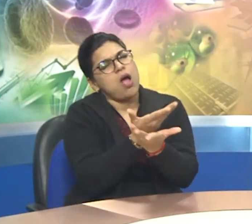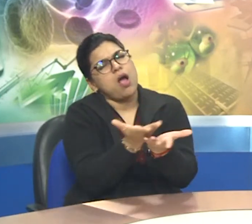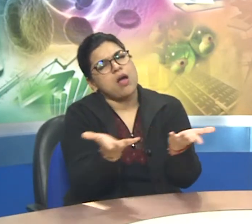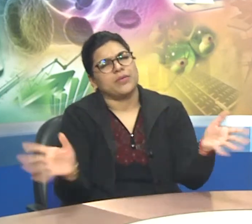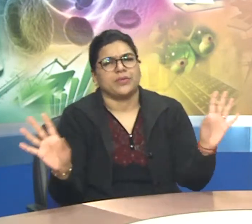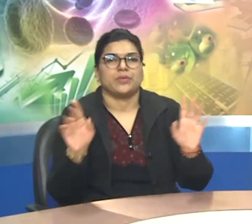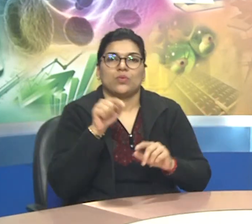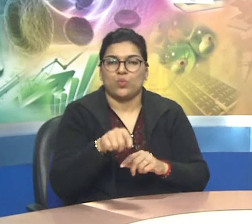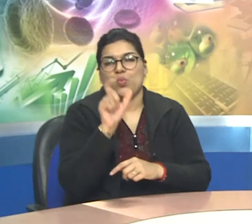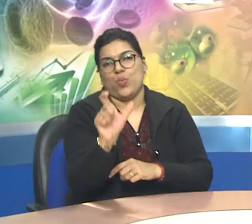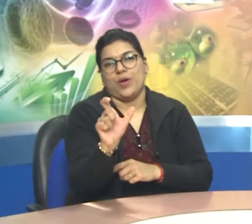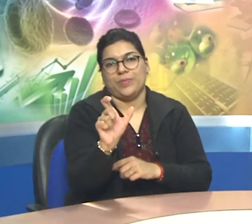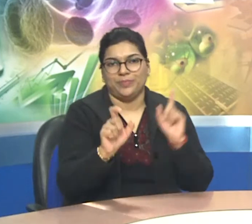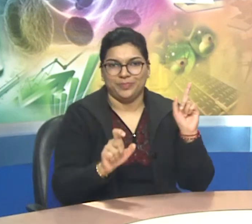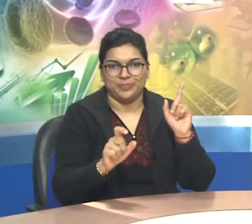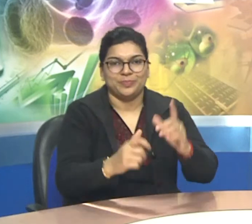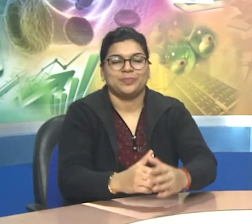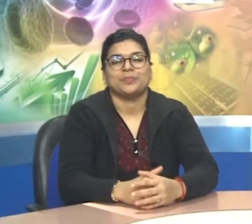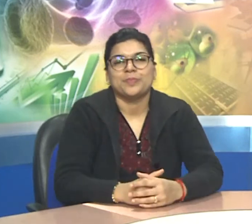out of anything.